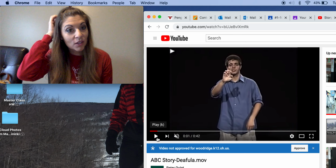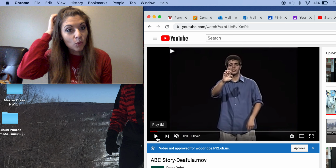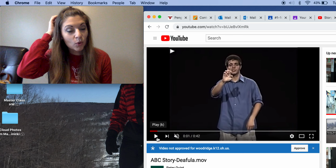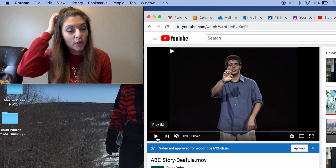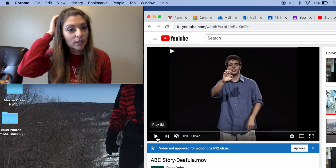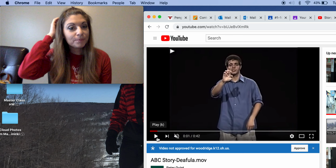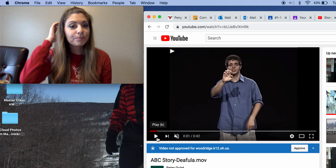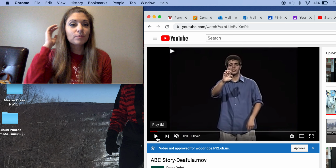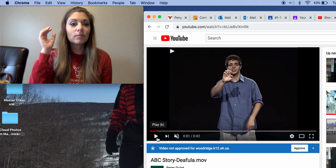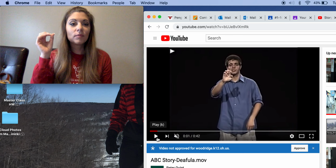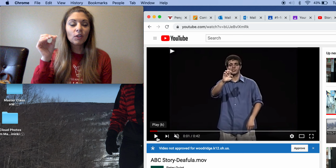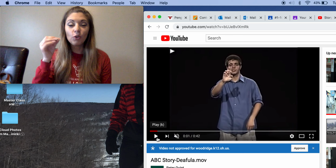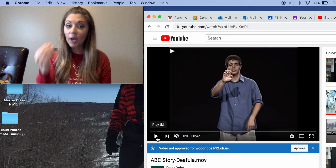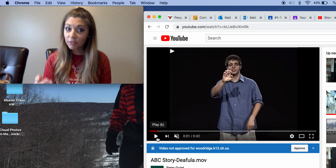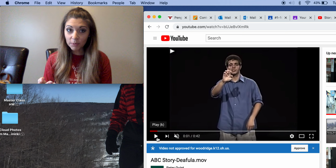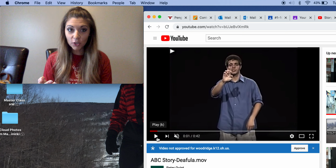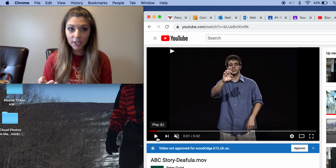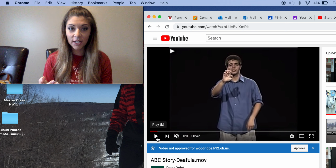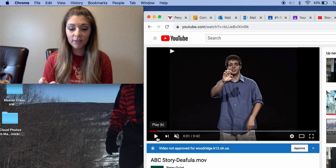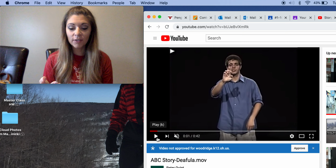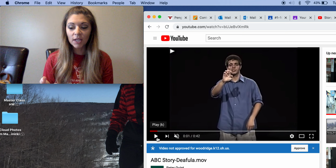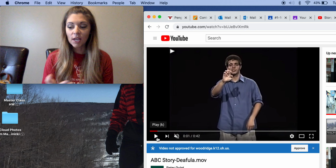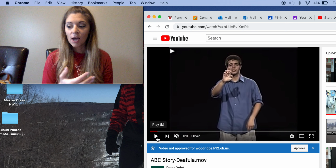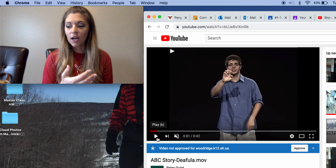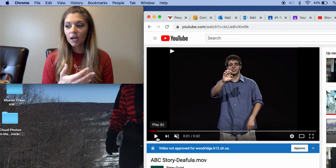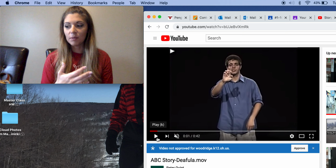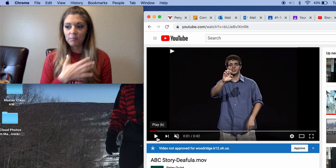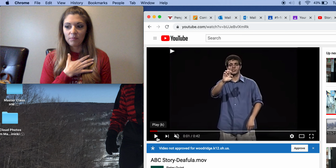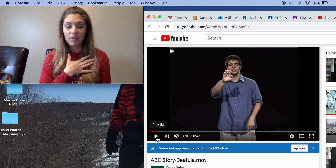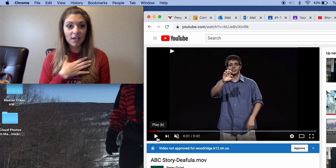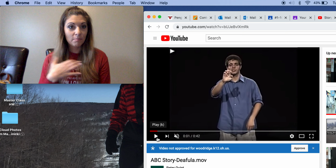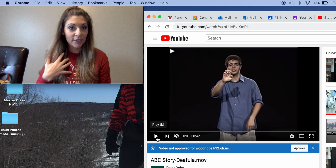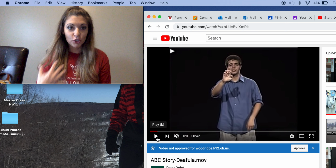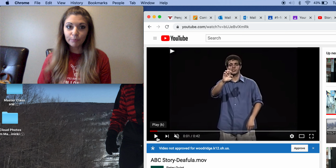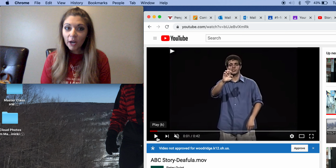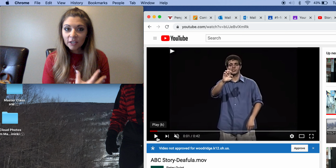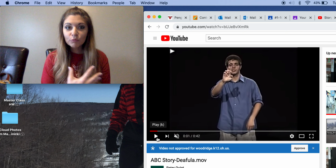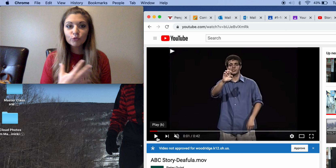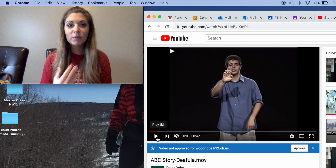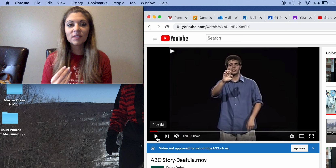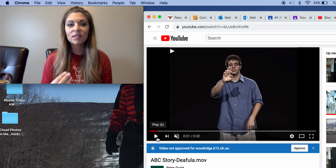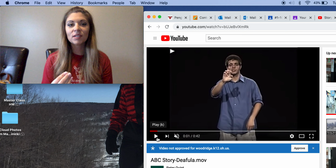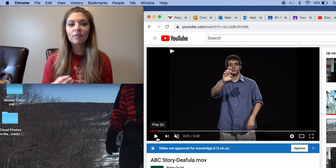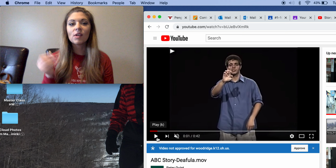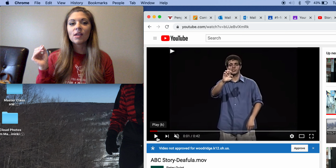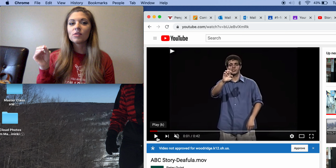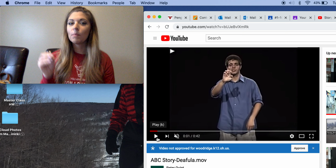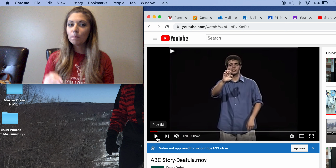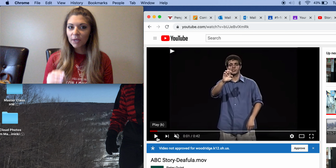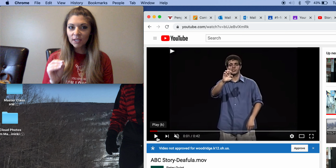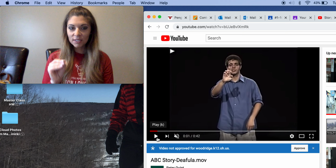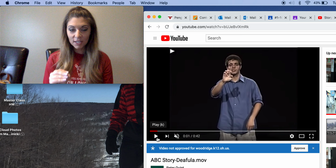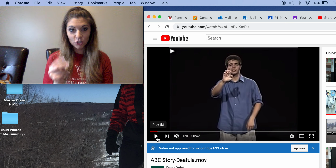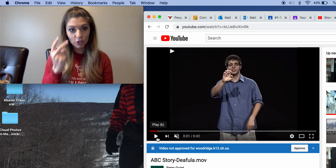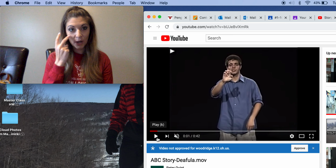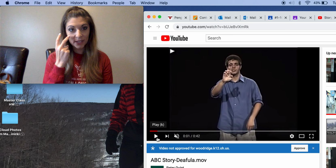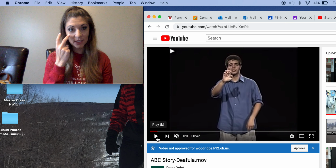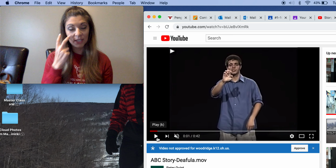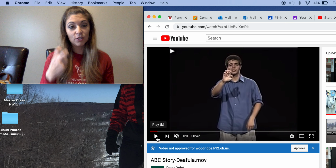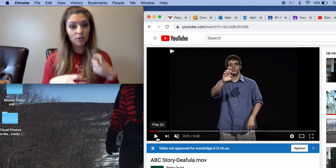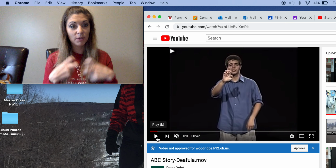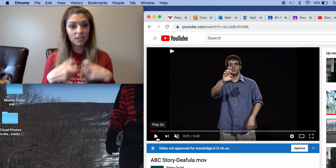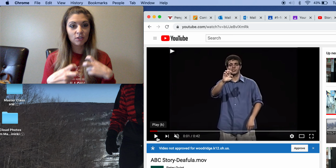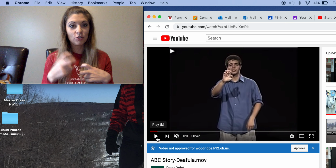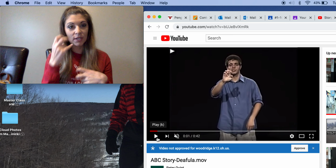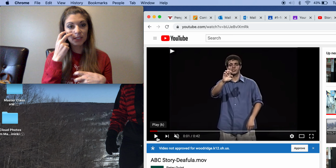them in order. You have to be creative. They can match your body movements and stuff. The biggest issue I